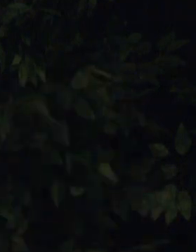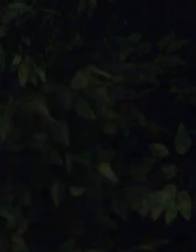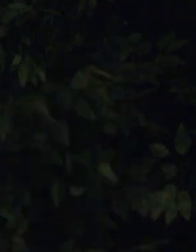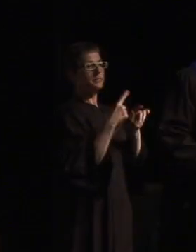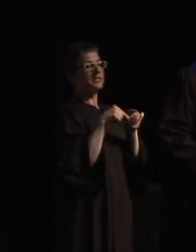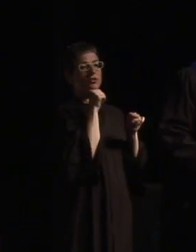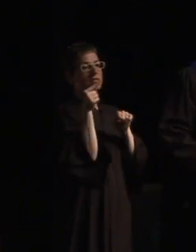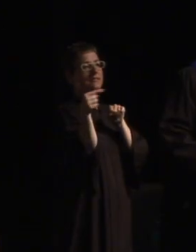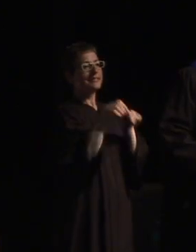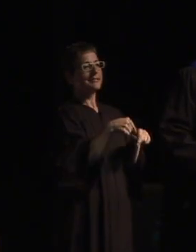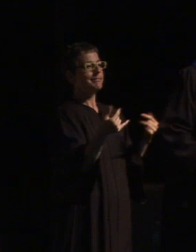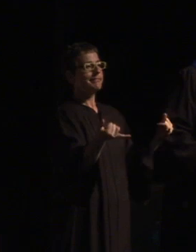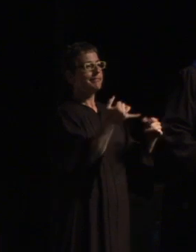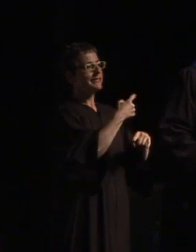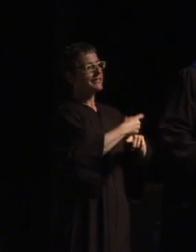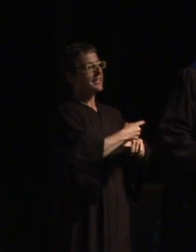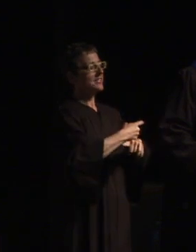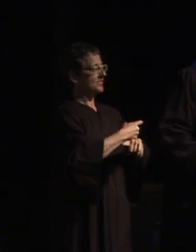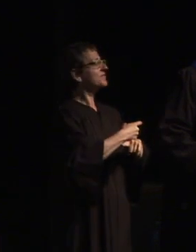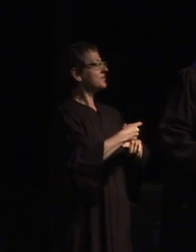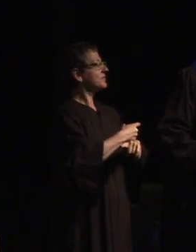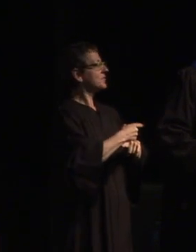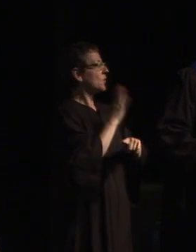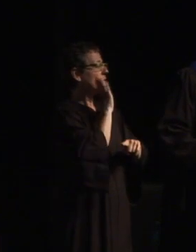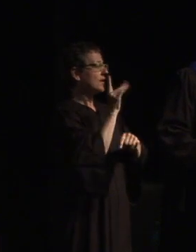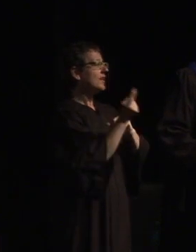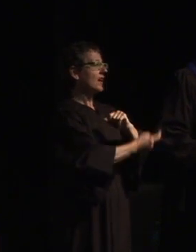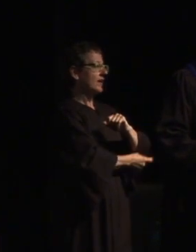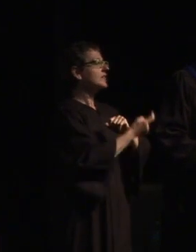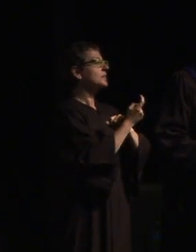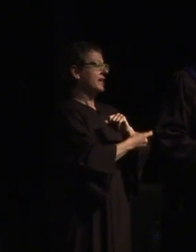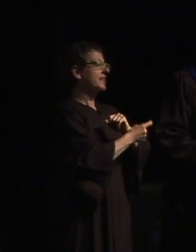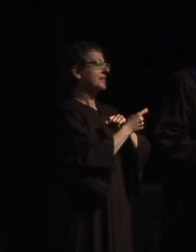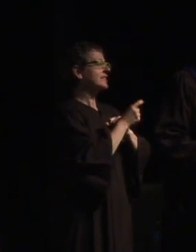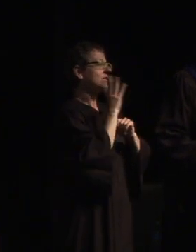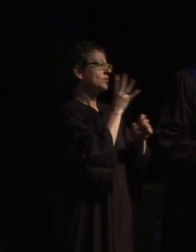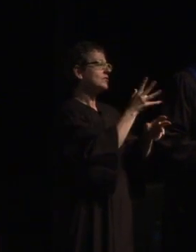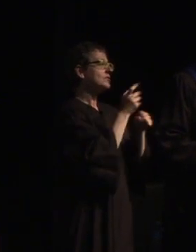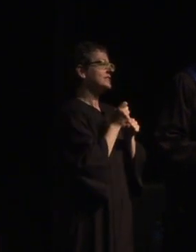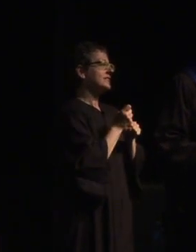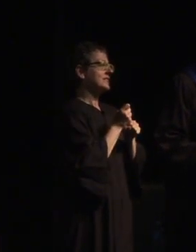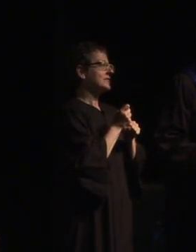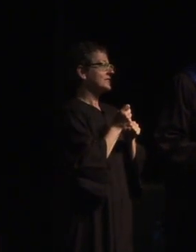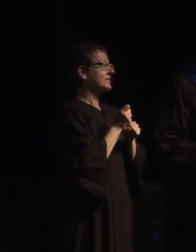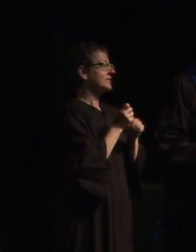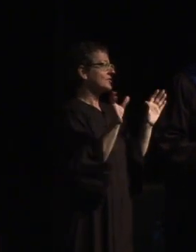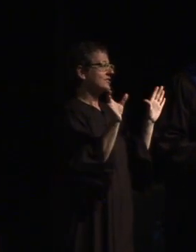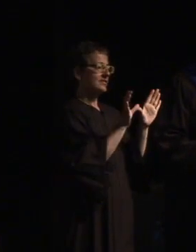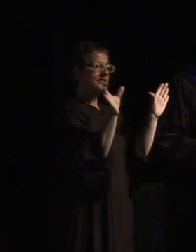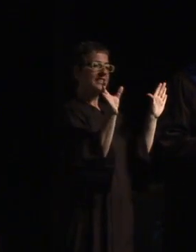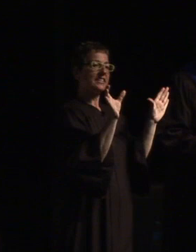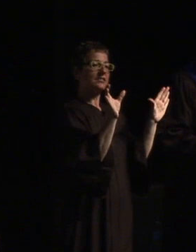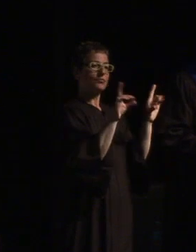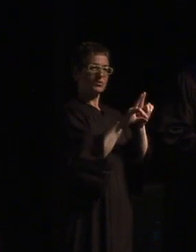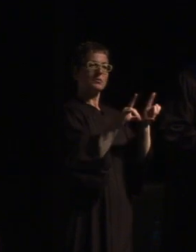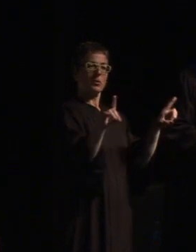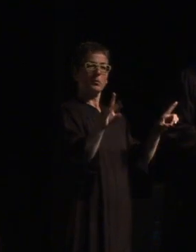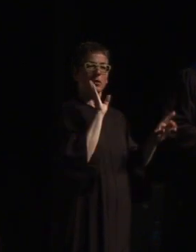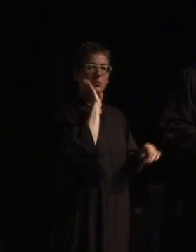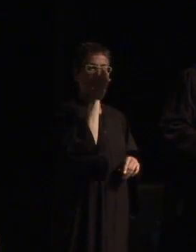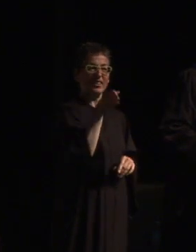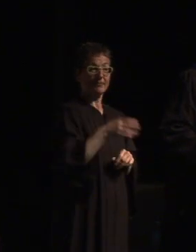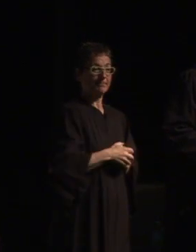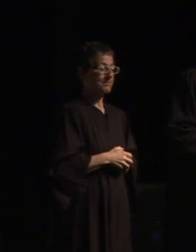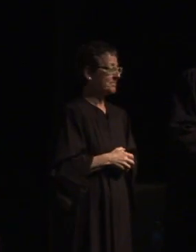be with us today are automatically admitted to their respective certificates or diplomas.